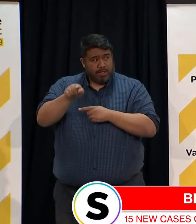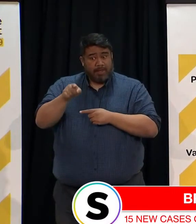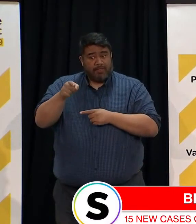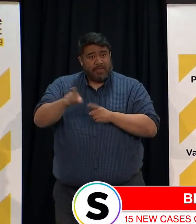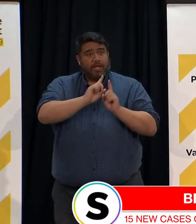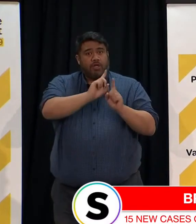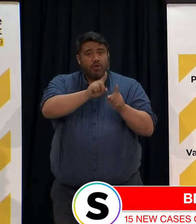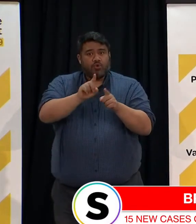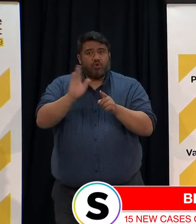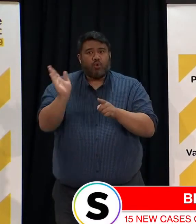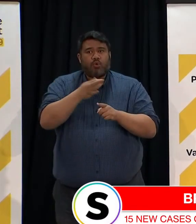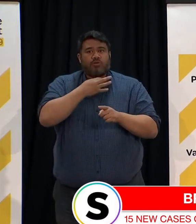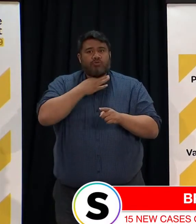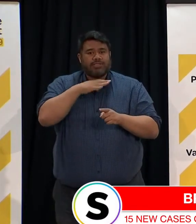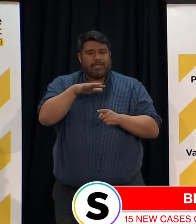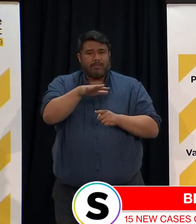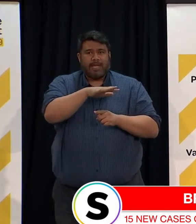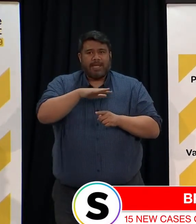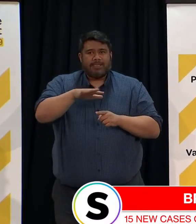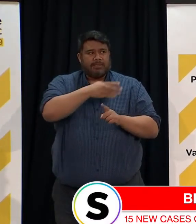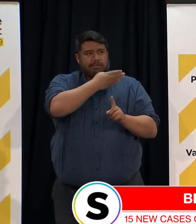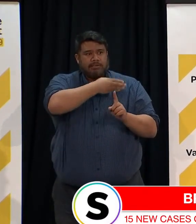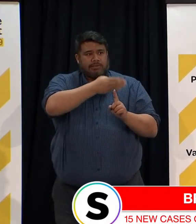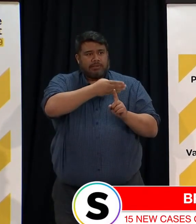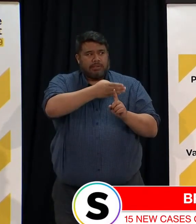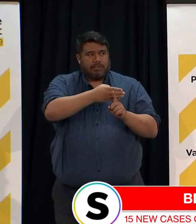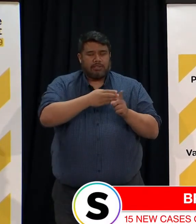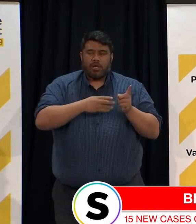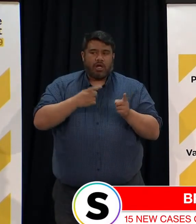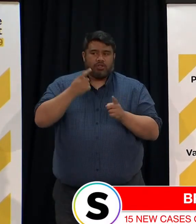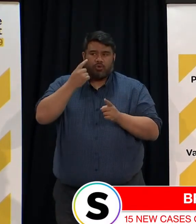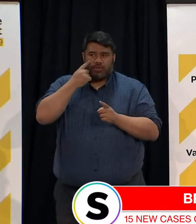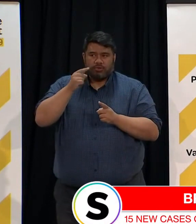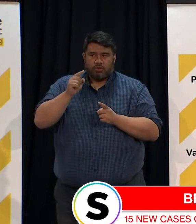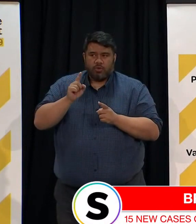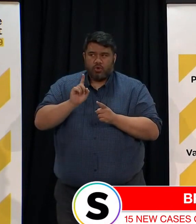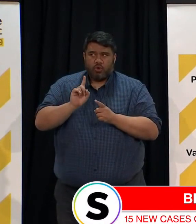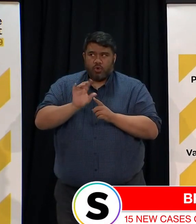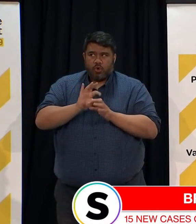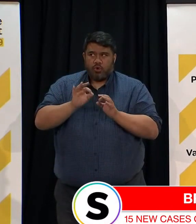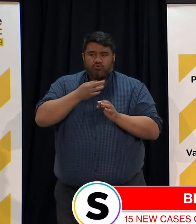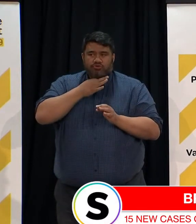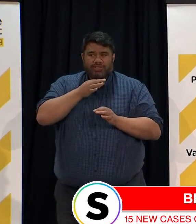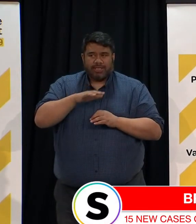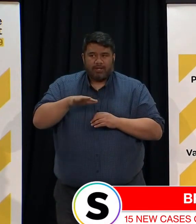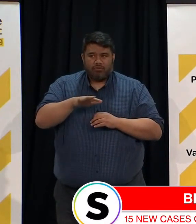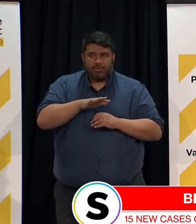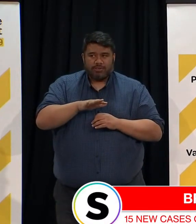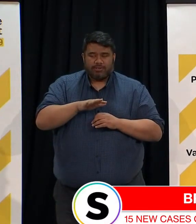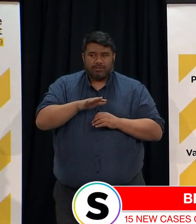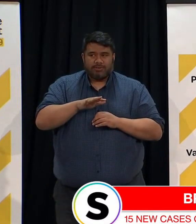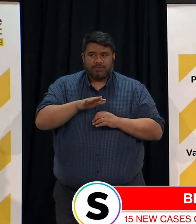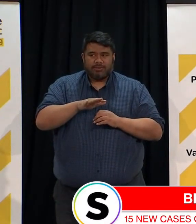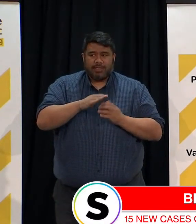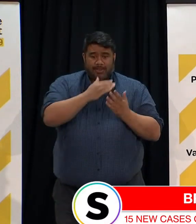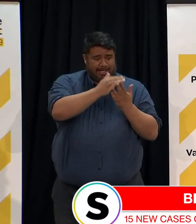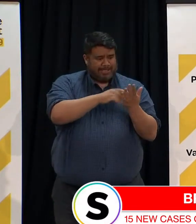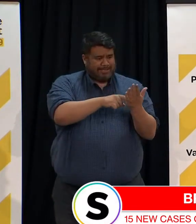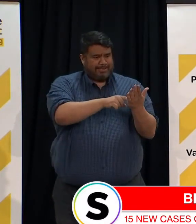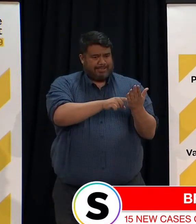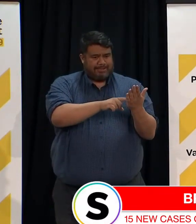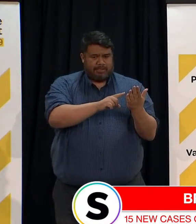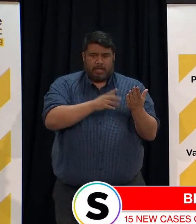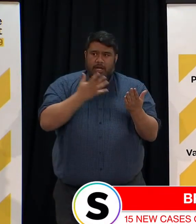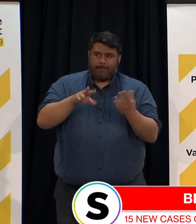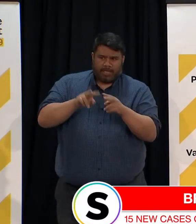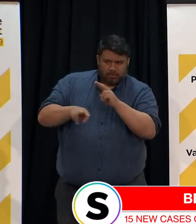family? From what I'm aware, there are no locations of interest specifically, so all of any potential exposure events have been